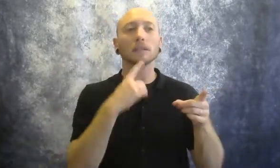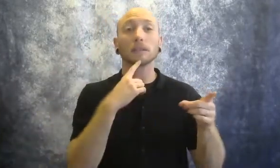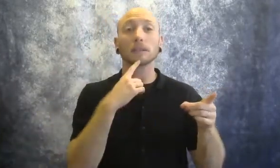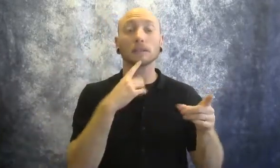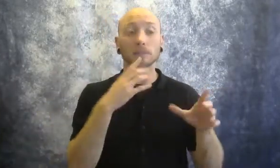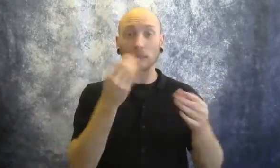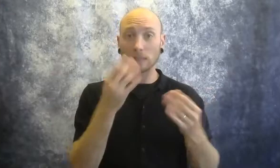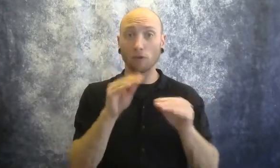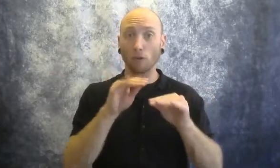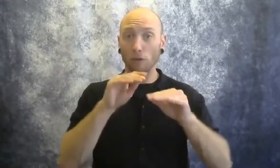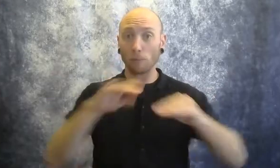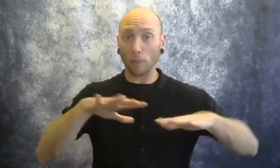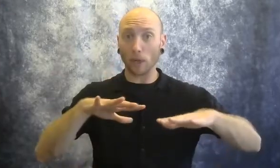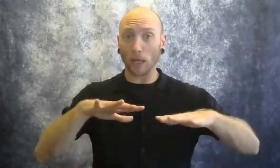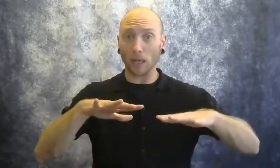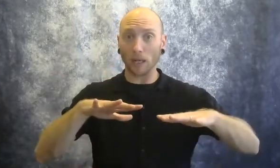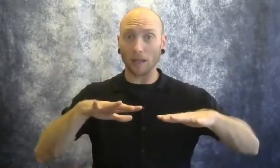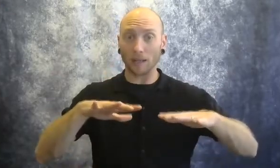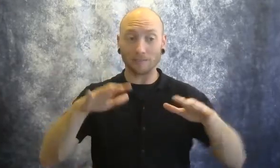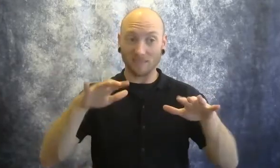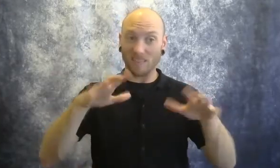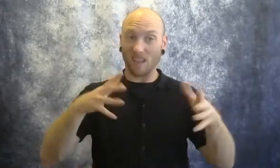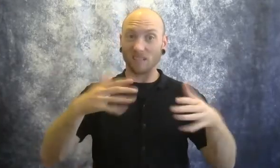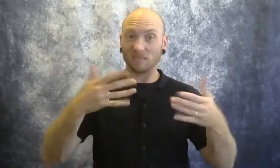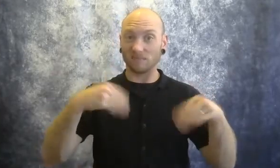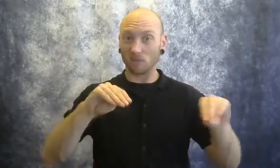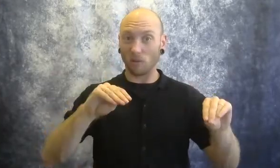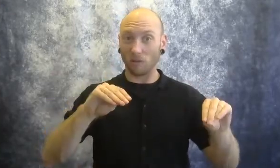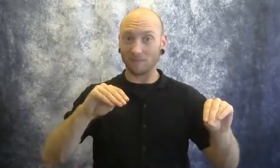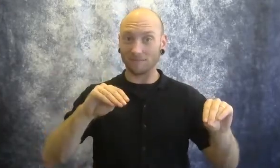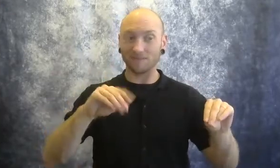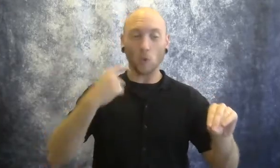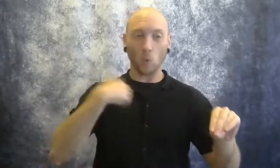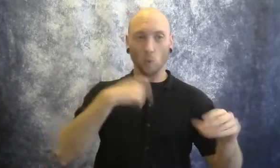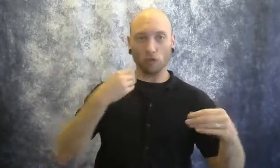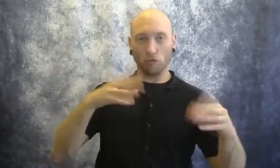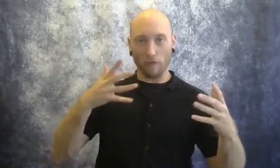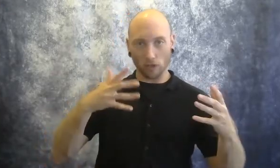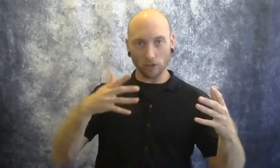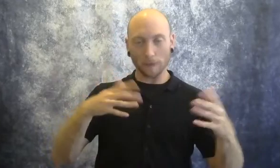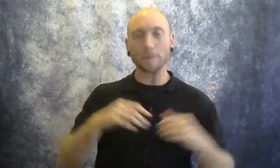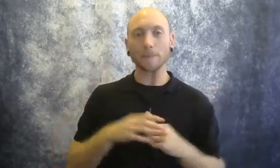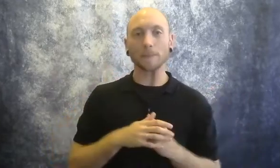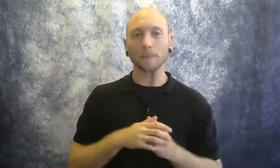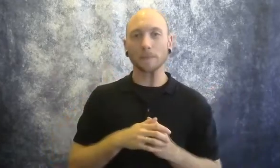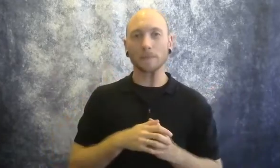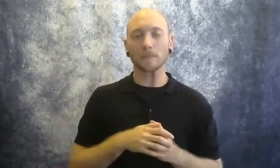there. And then he says, the property so generously made available to the church has recently sold,